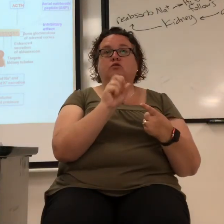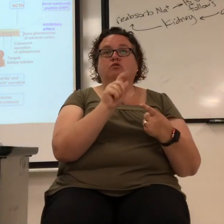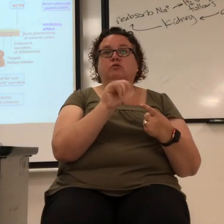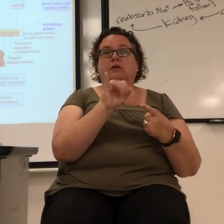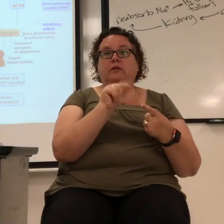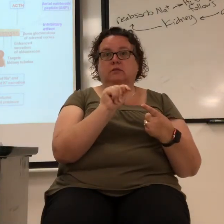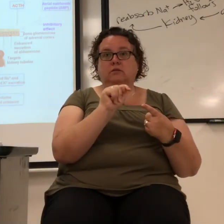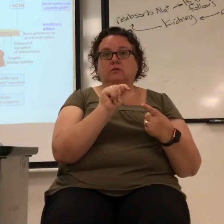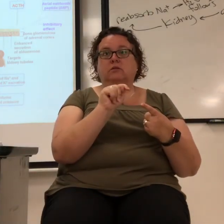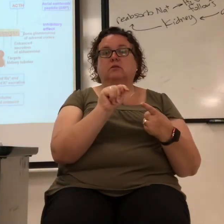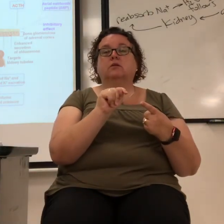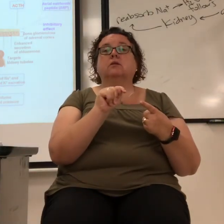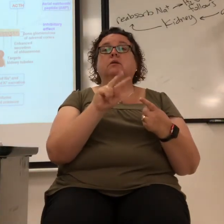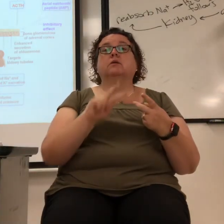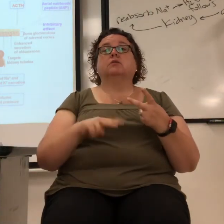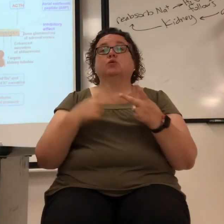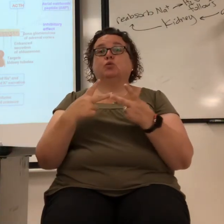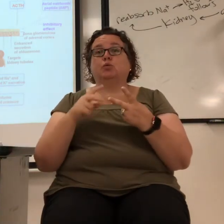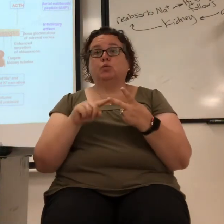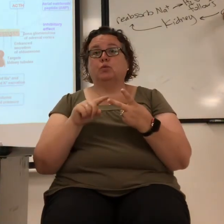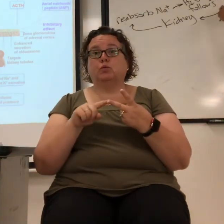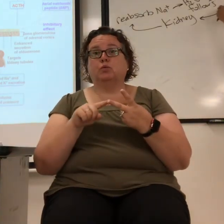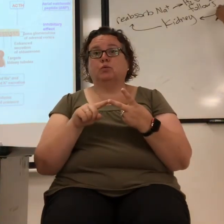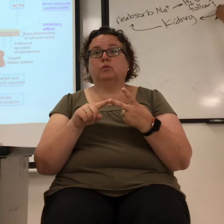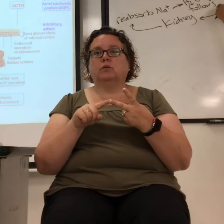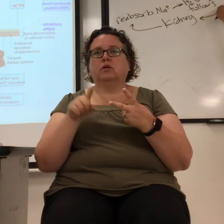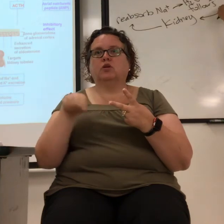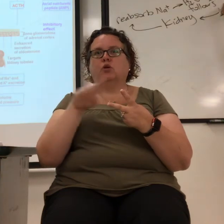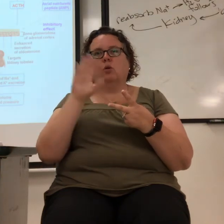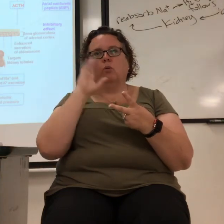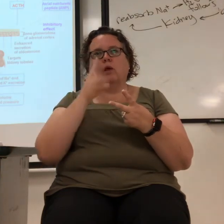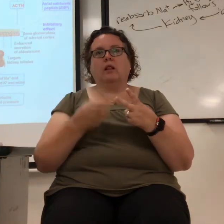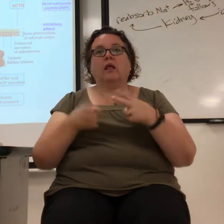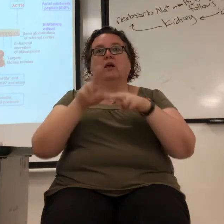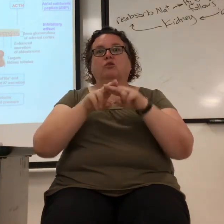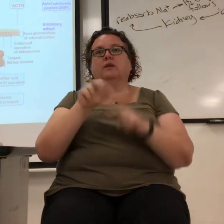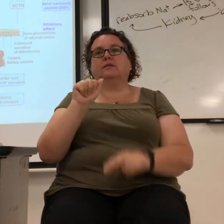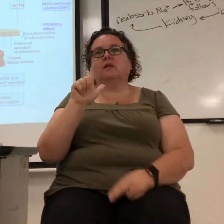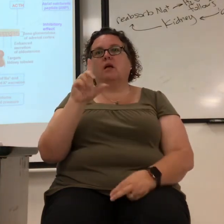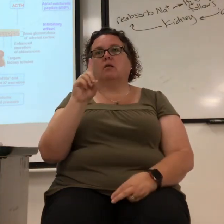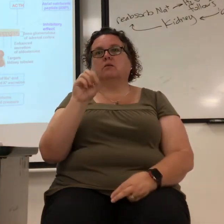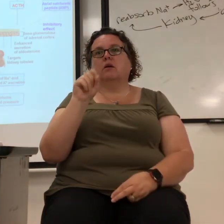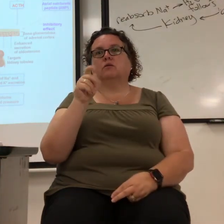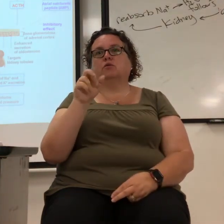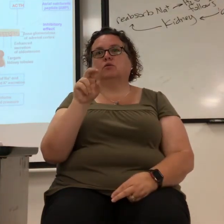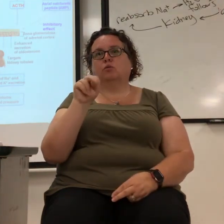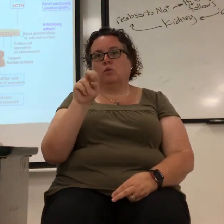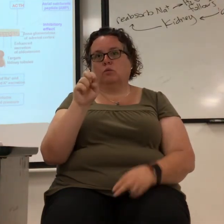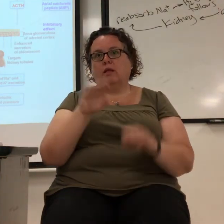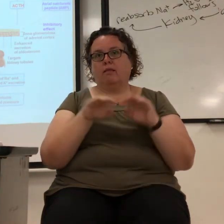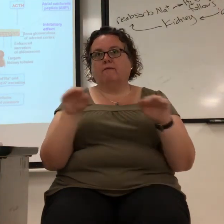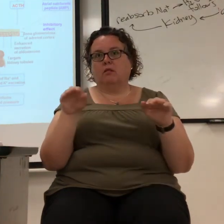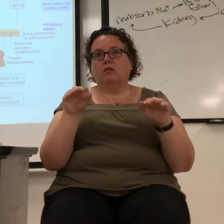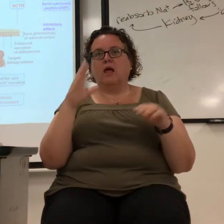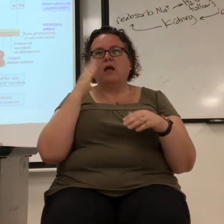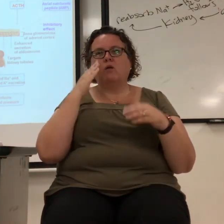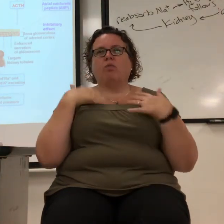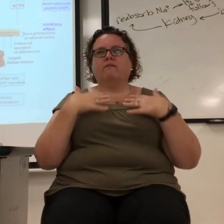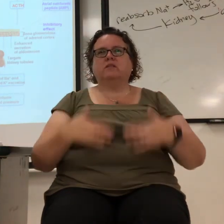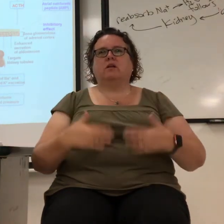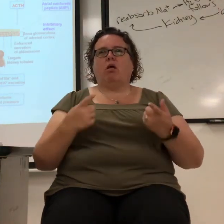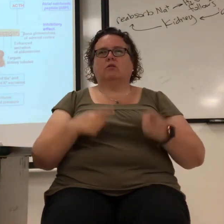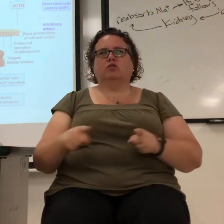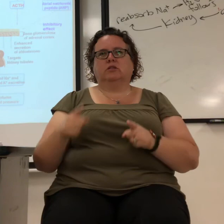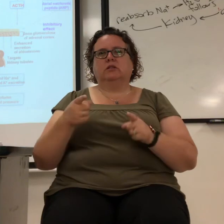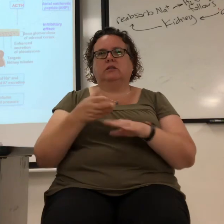this. Two, you're going to increase the aldosterone levels. And know the physiology that happens after